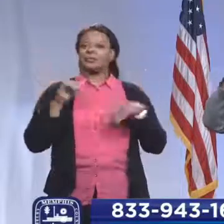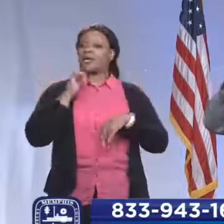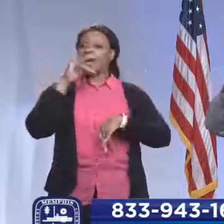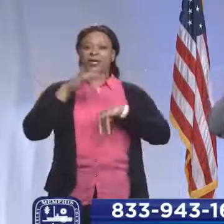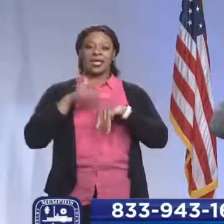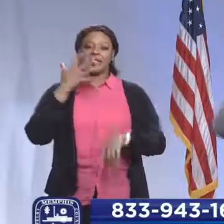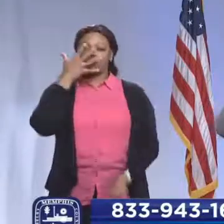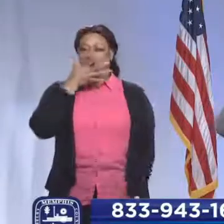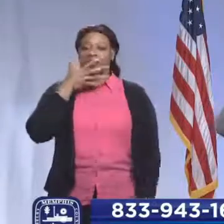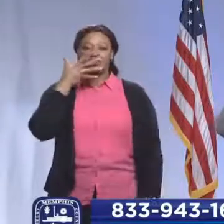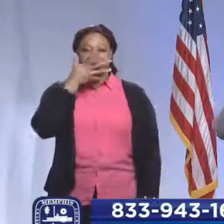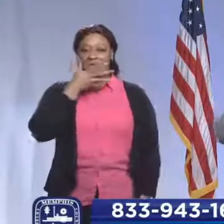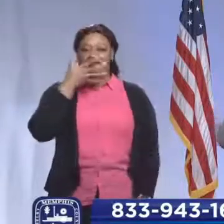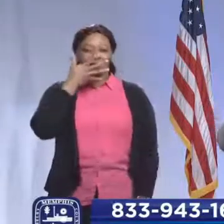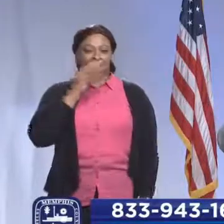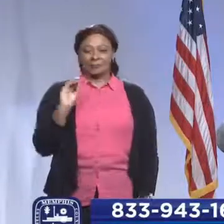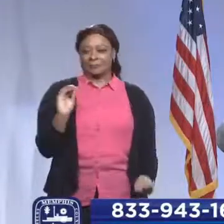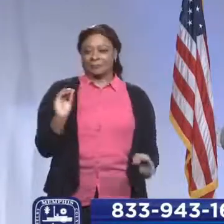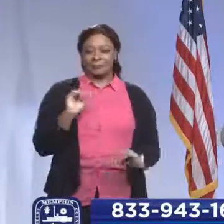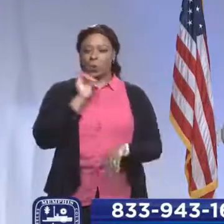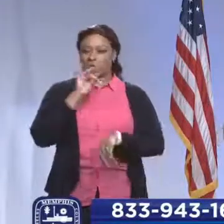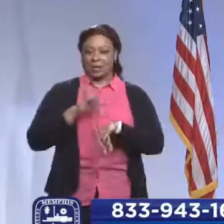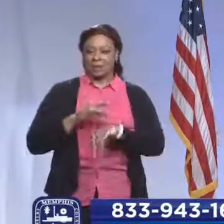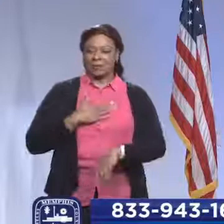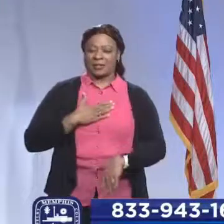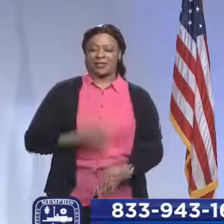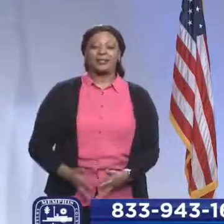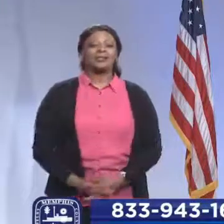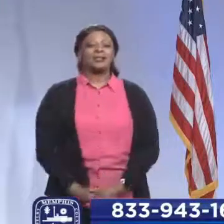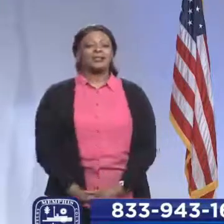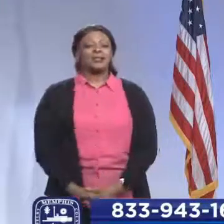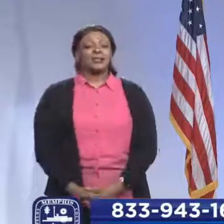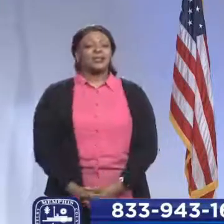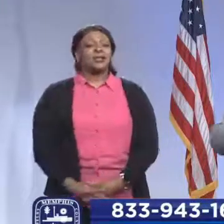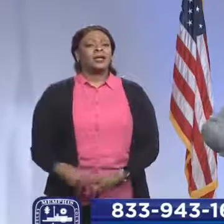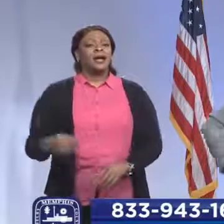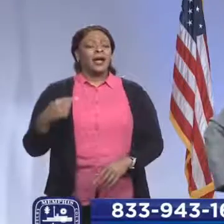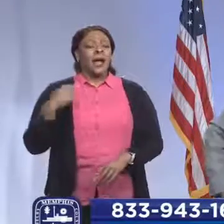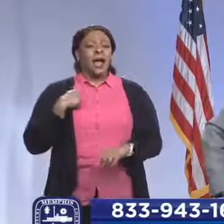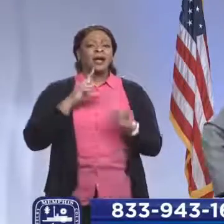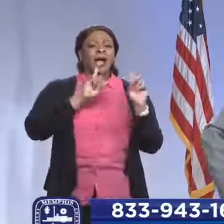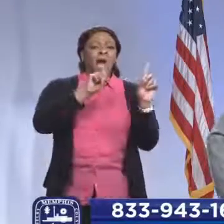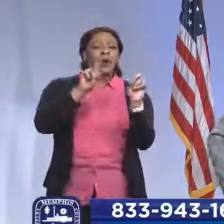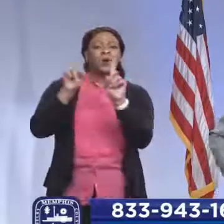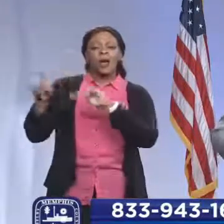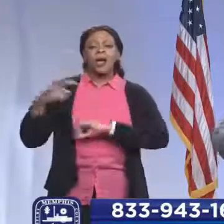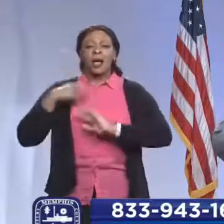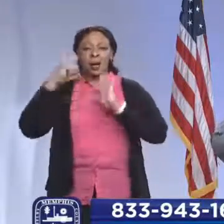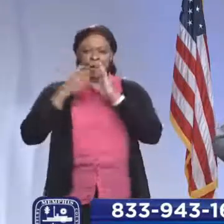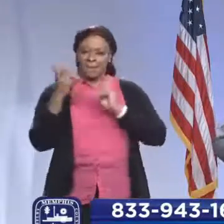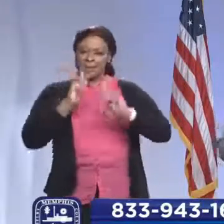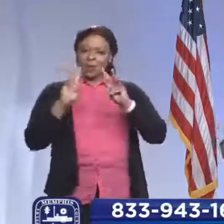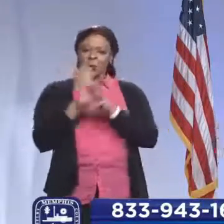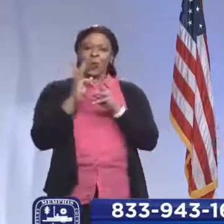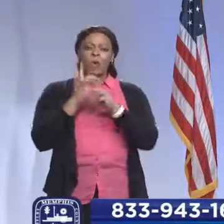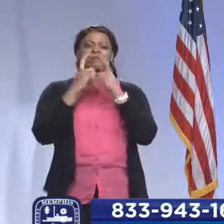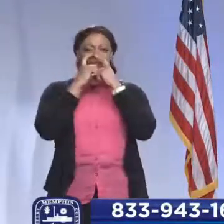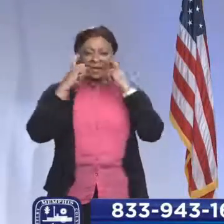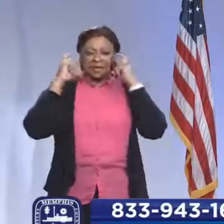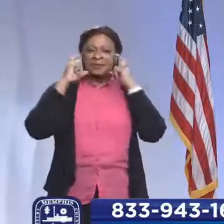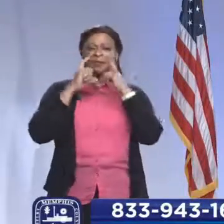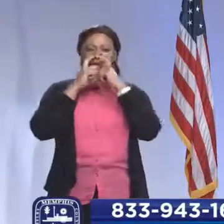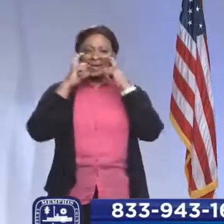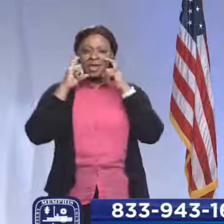part that is near your face or your mouth. As I've been out, I've continued to see many people wearing face masks